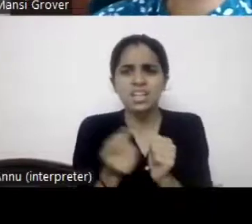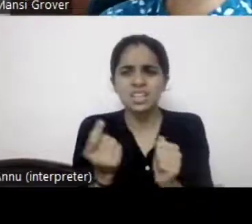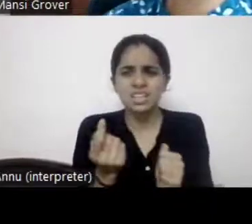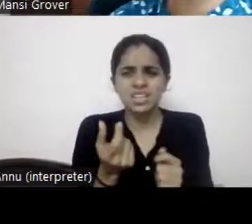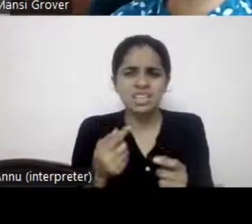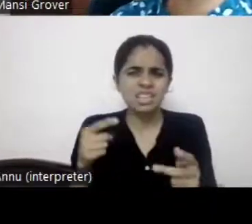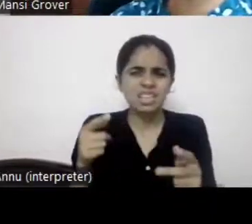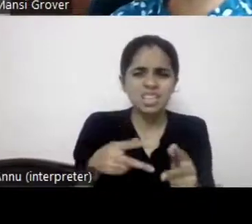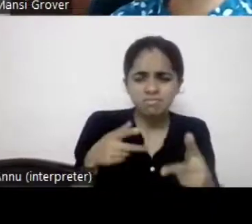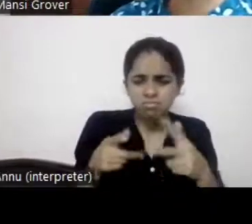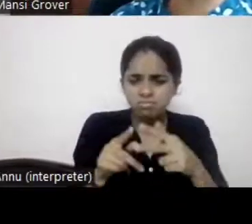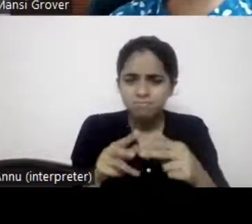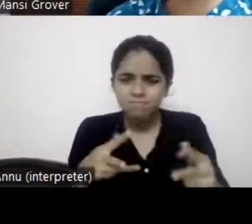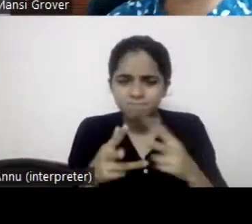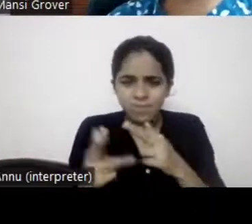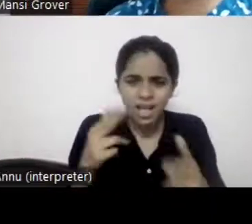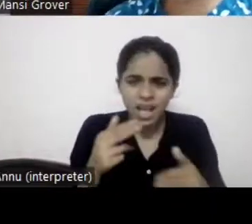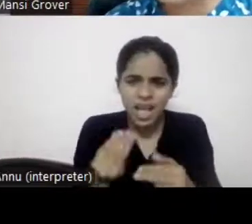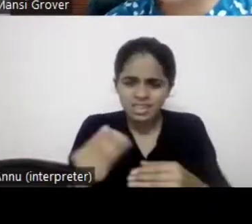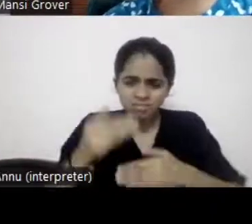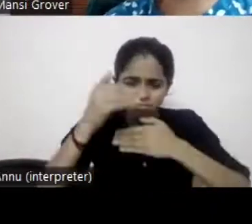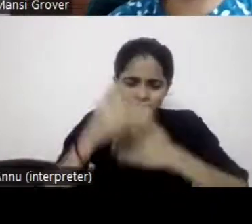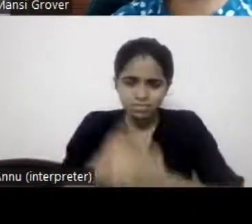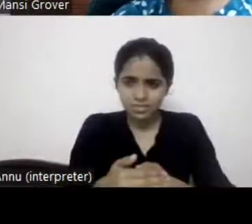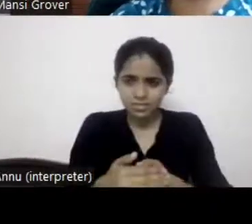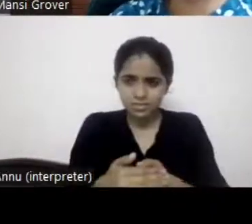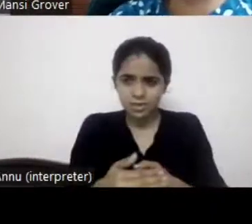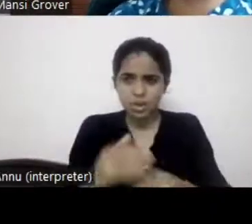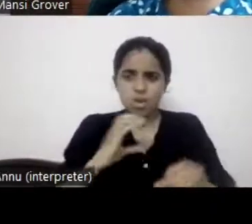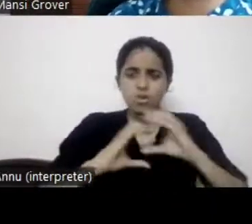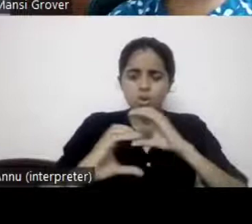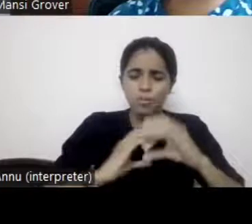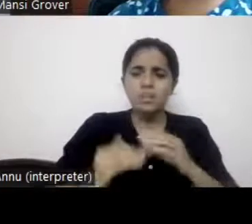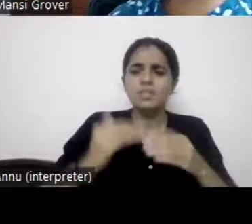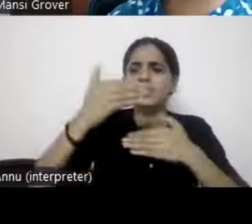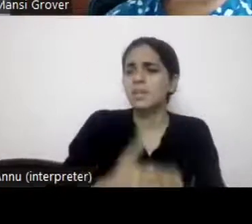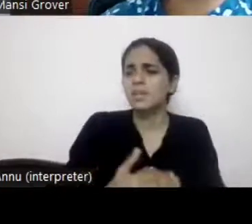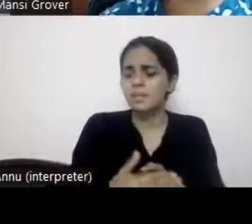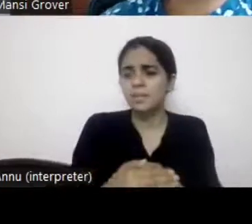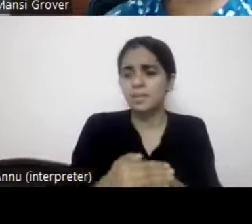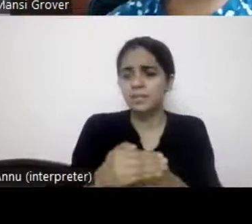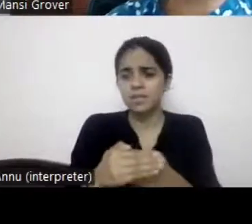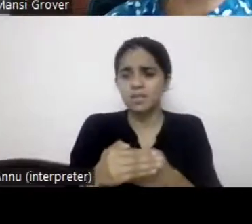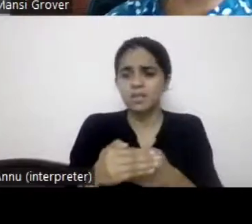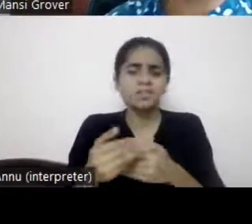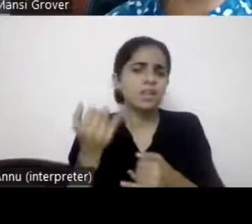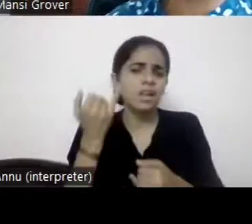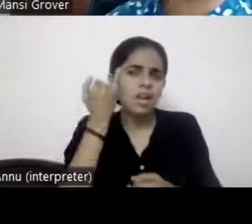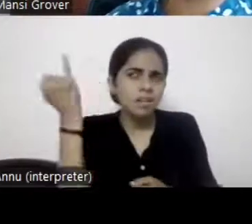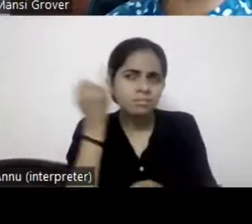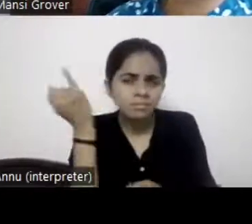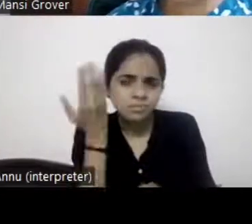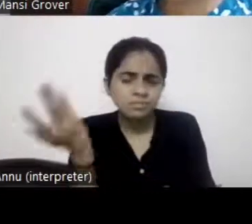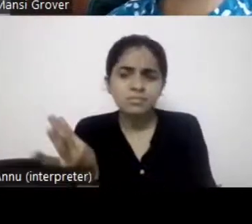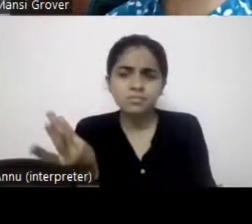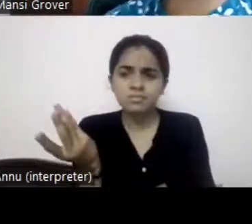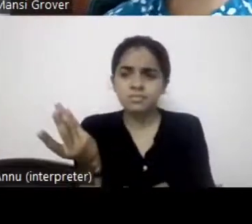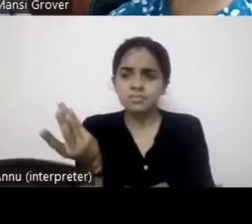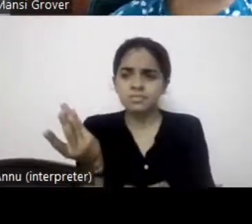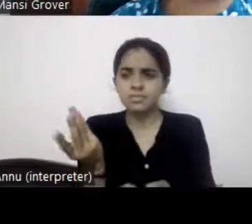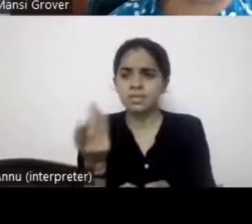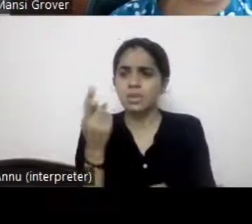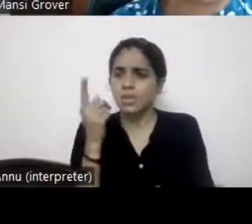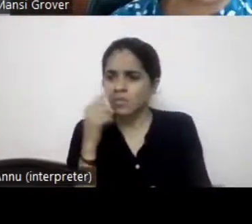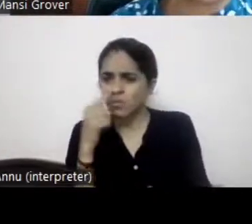added limitation there, limitation of communication. So what is this idea of womanhood